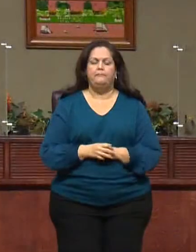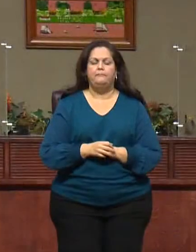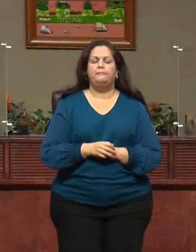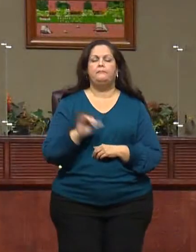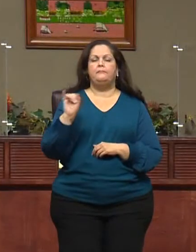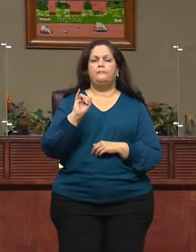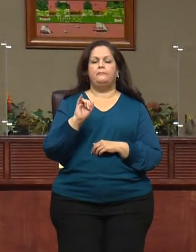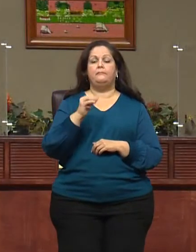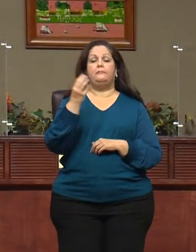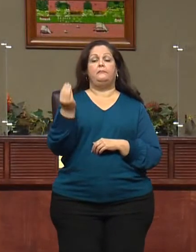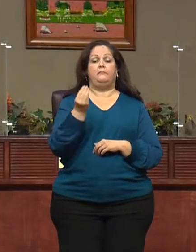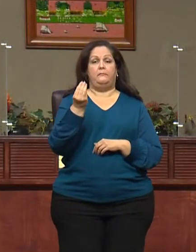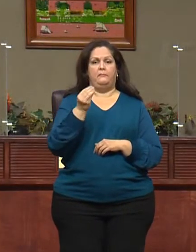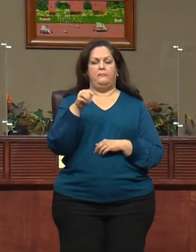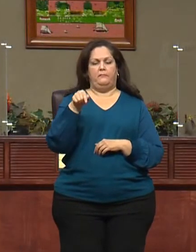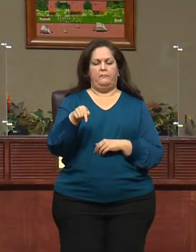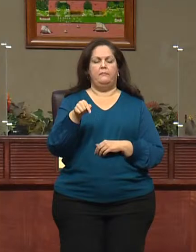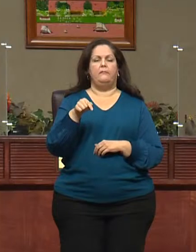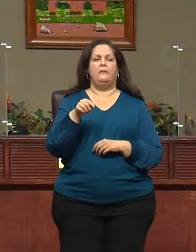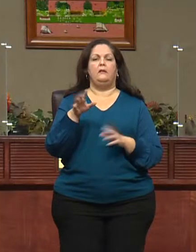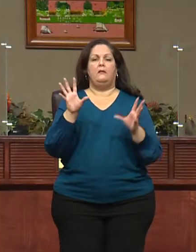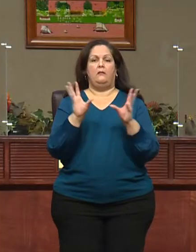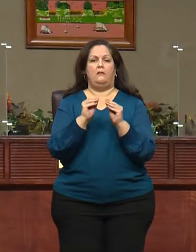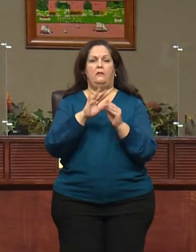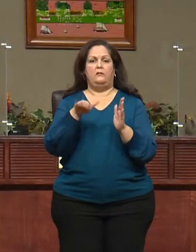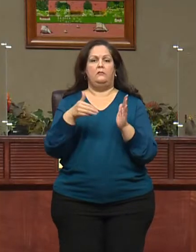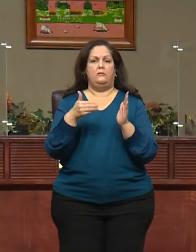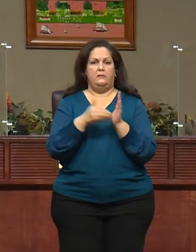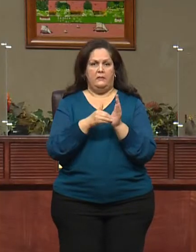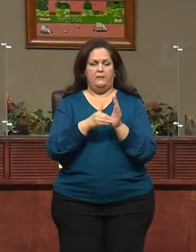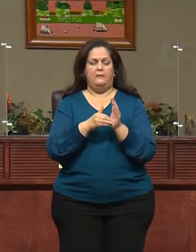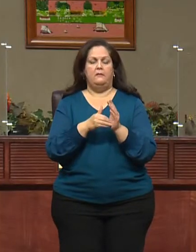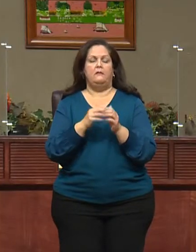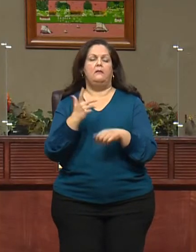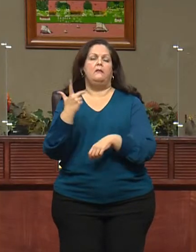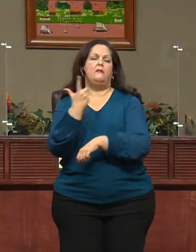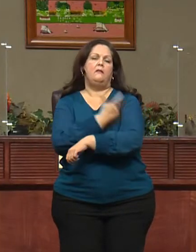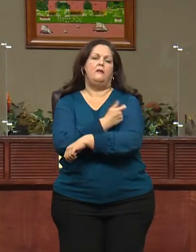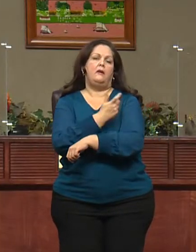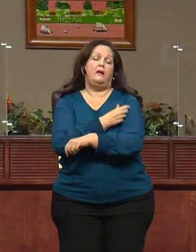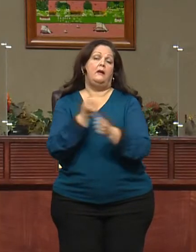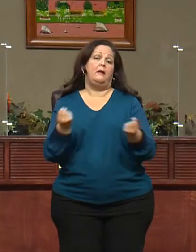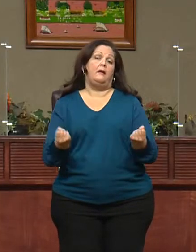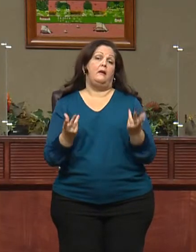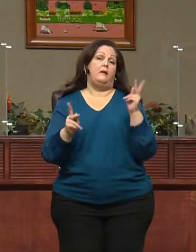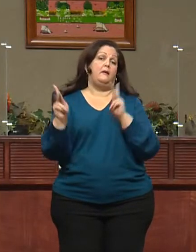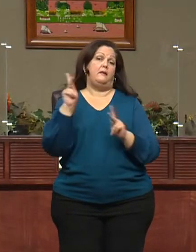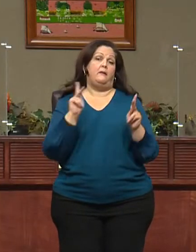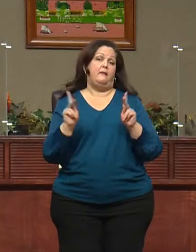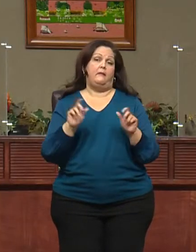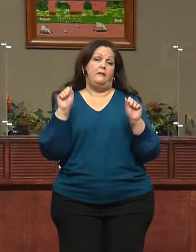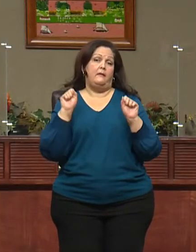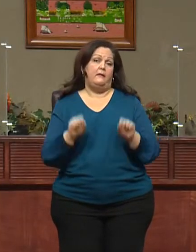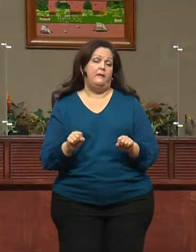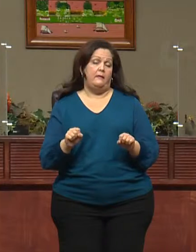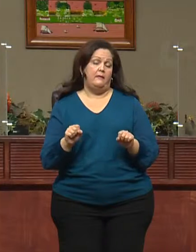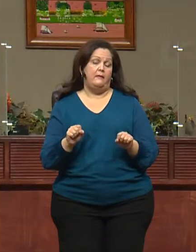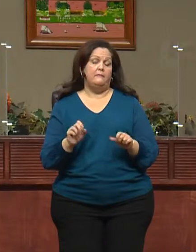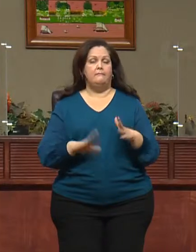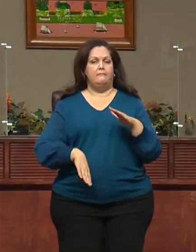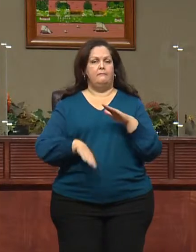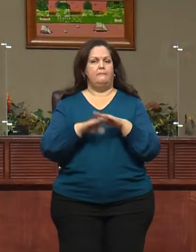starting Monday, the Convention Center will increase its capacity they'll be handling up